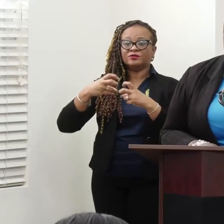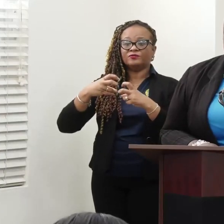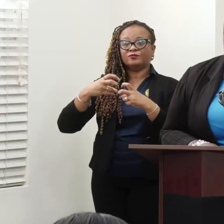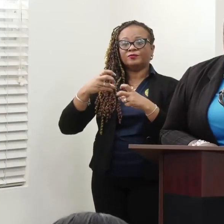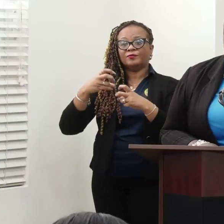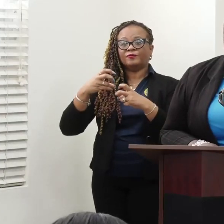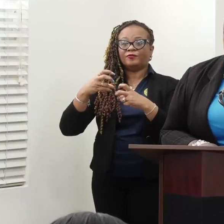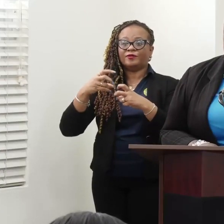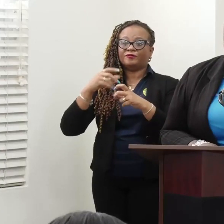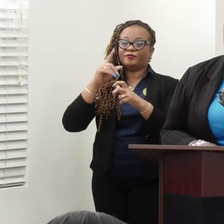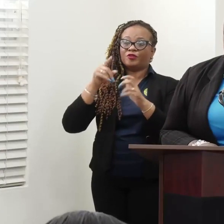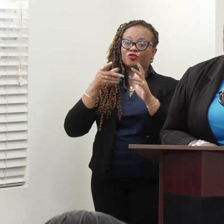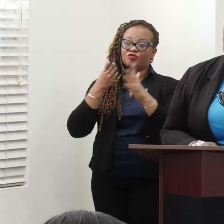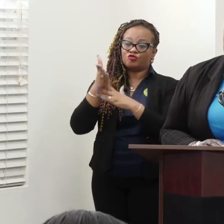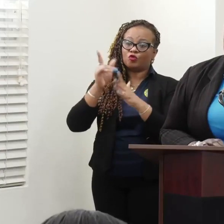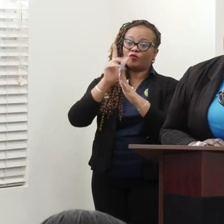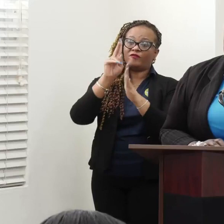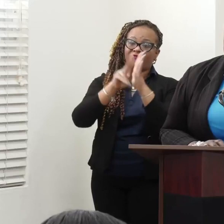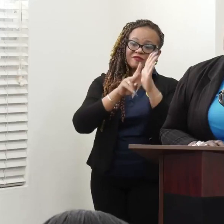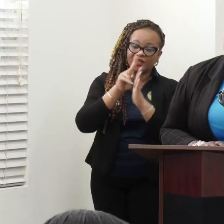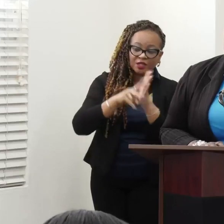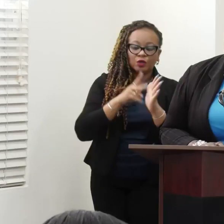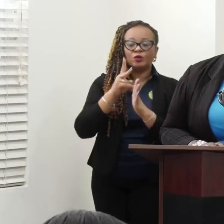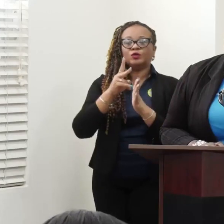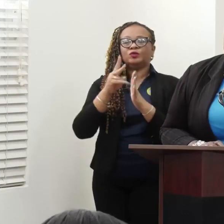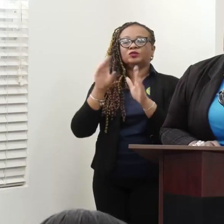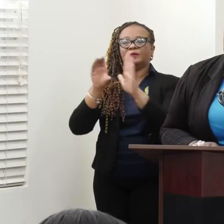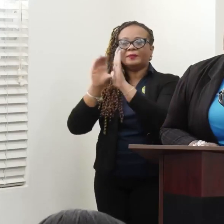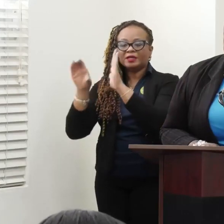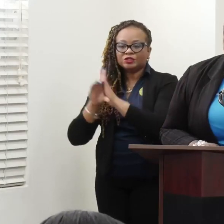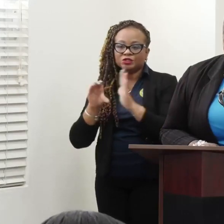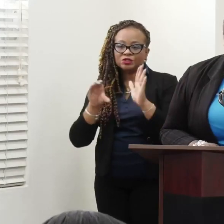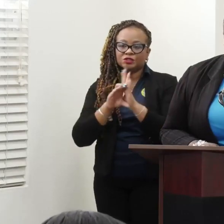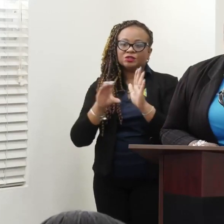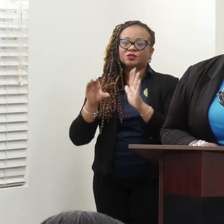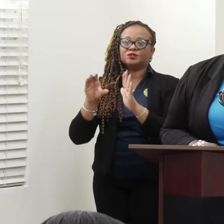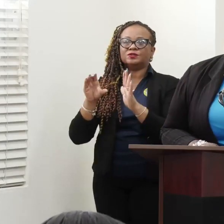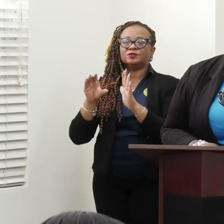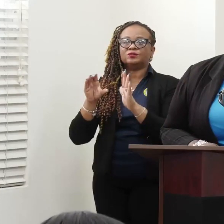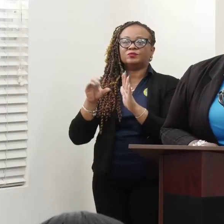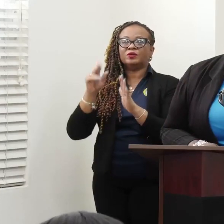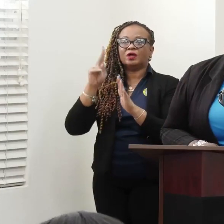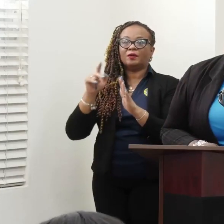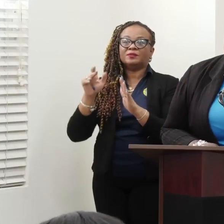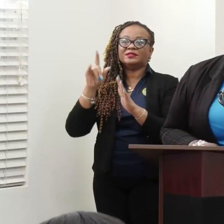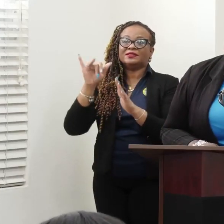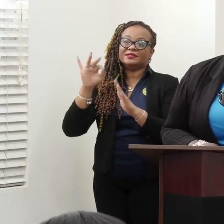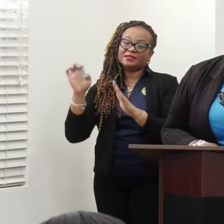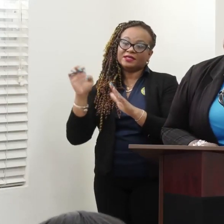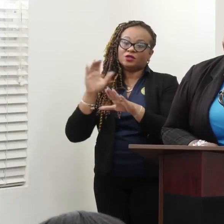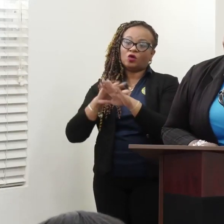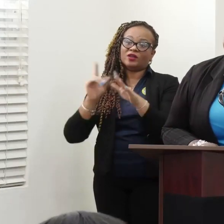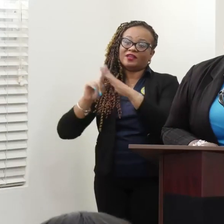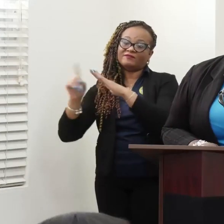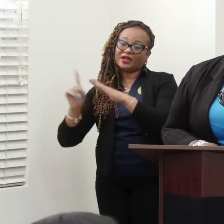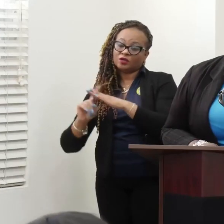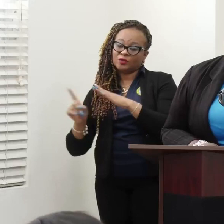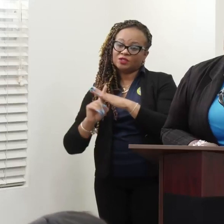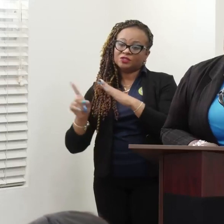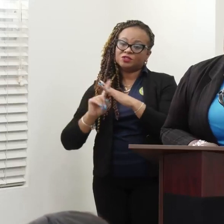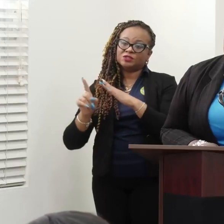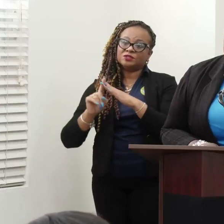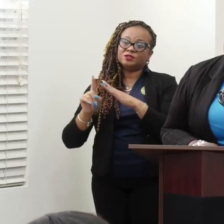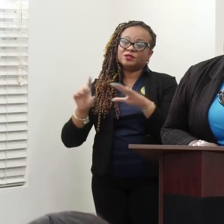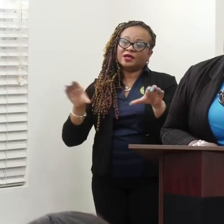pictures, videos, and other means of reporting. We have been brought up to speed about evacuation